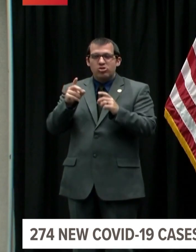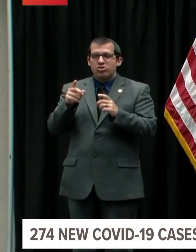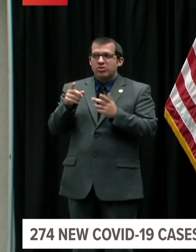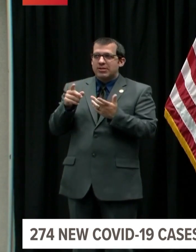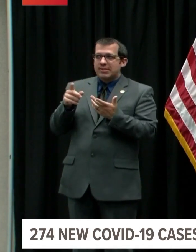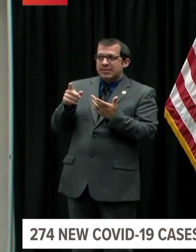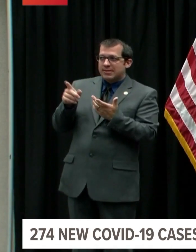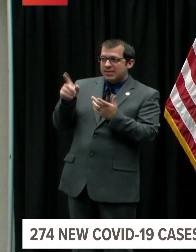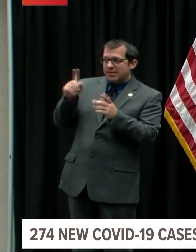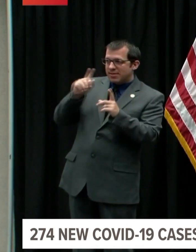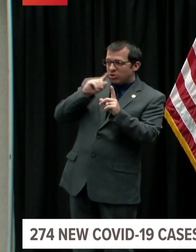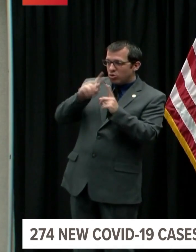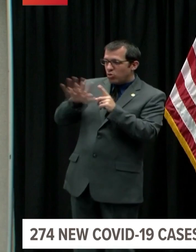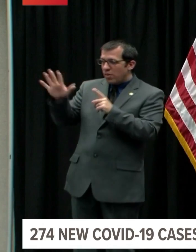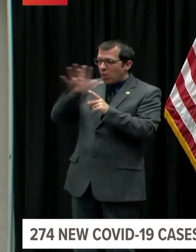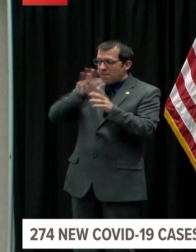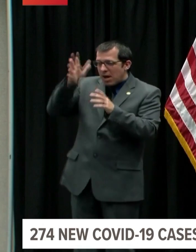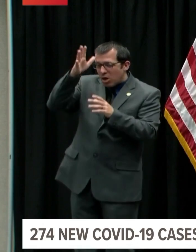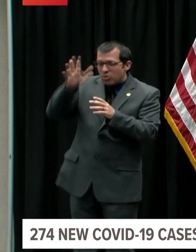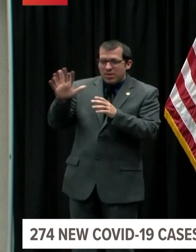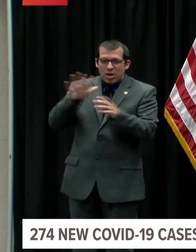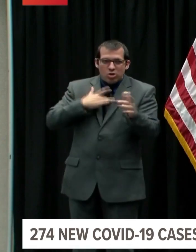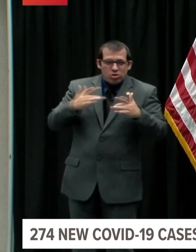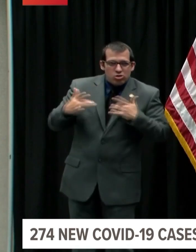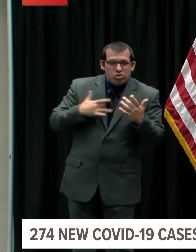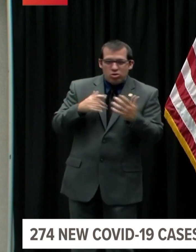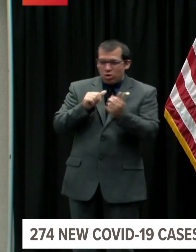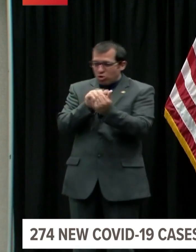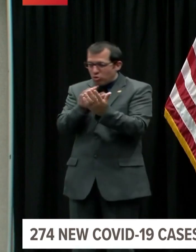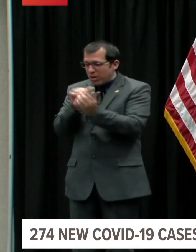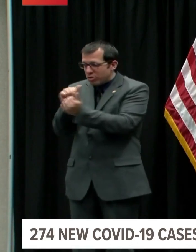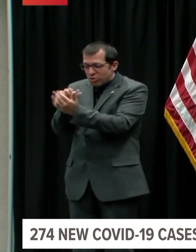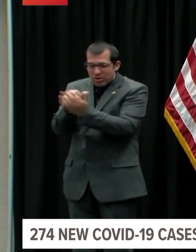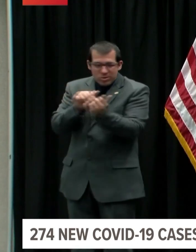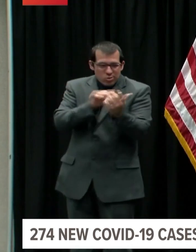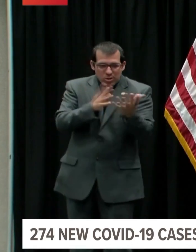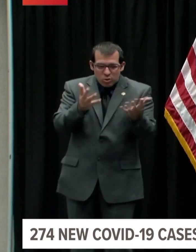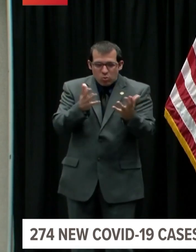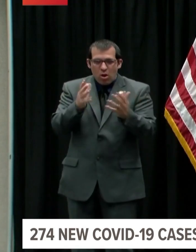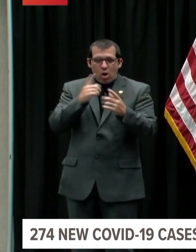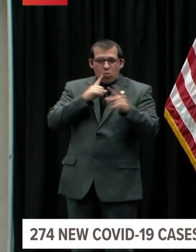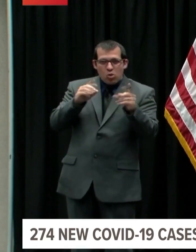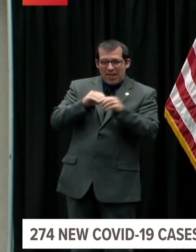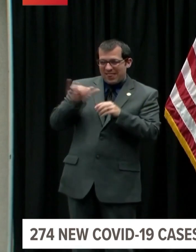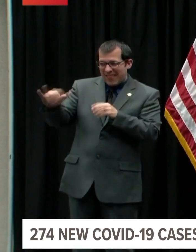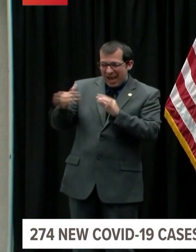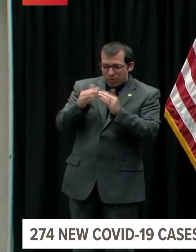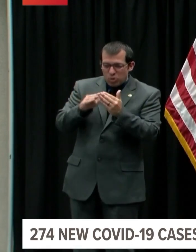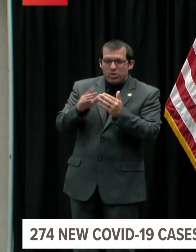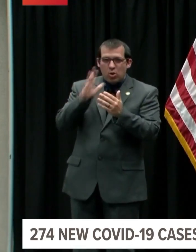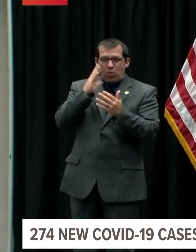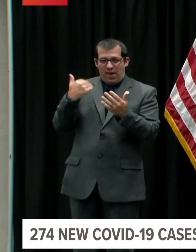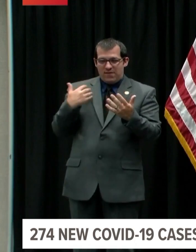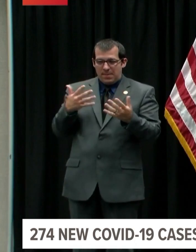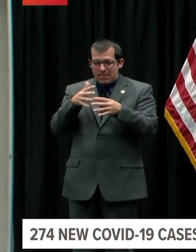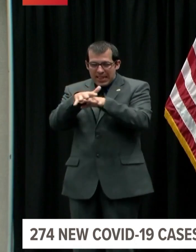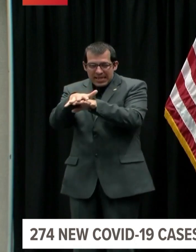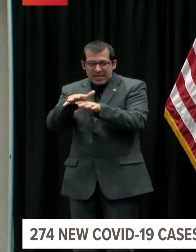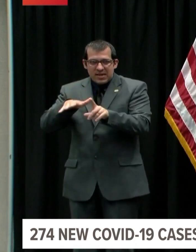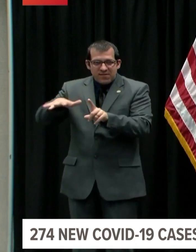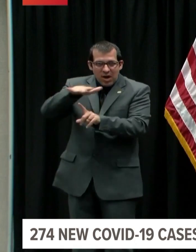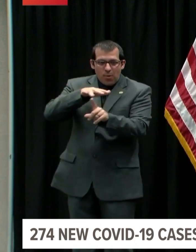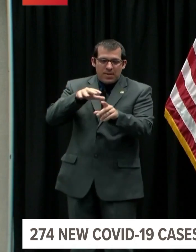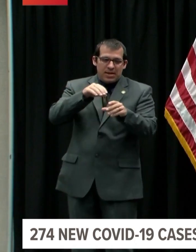Listen to parents and what are the concerns and how can we address this and what works in that community. And it'll be a blended environment